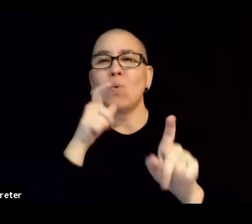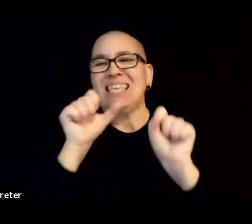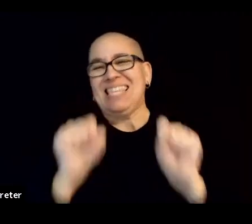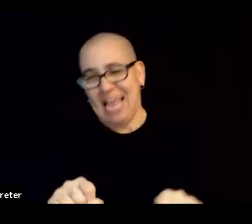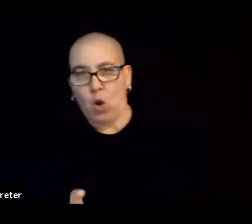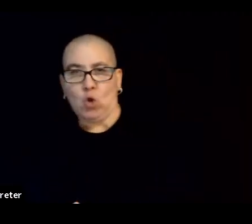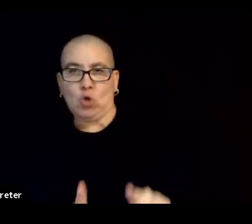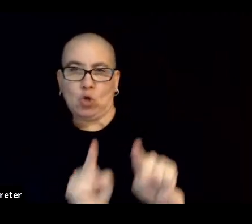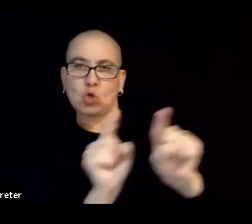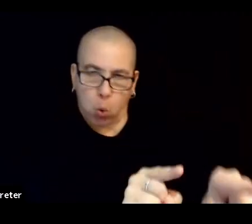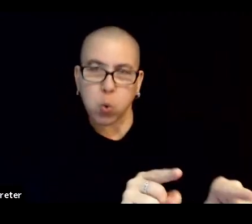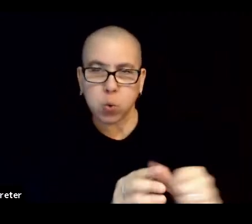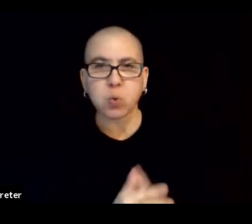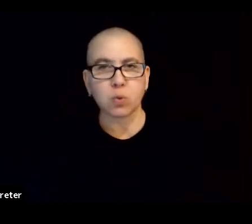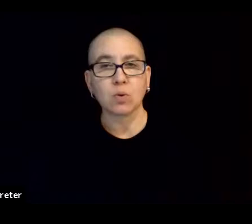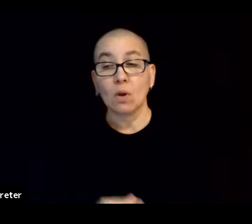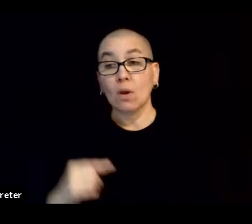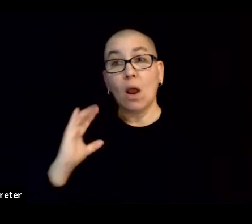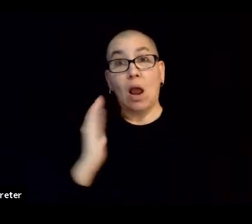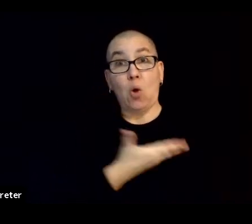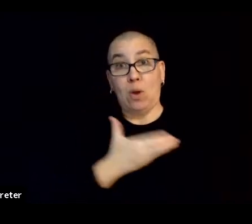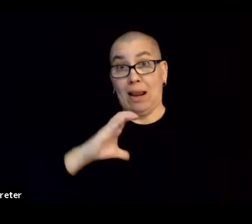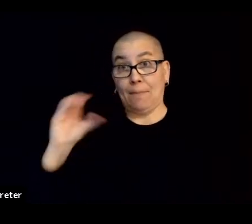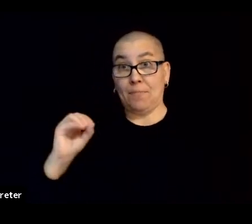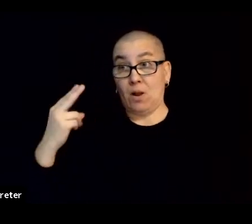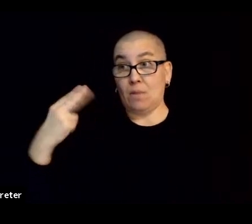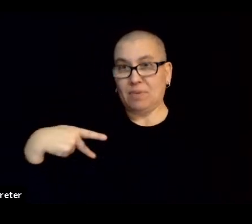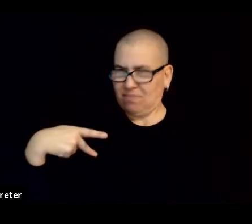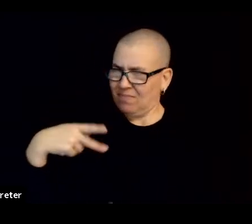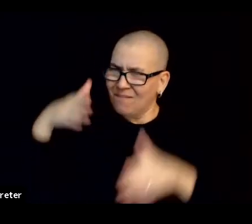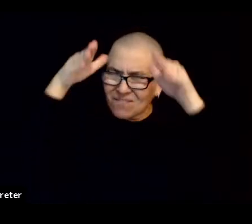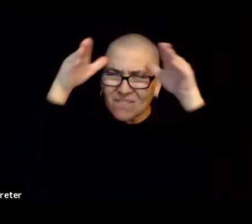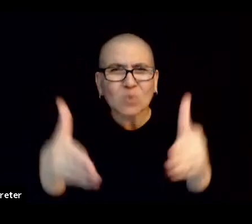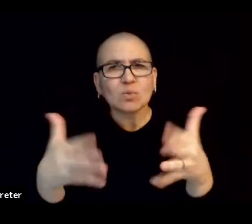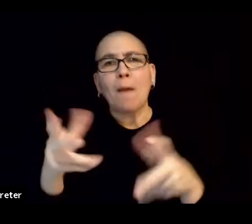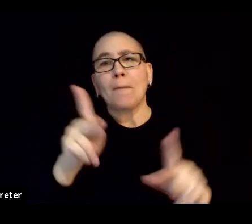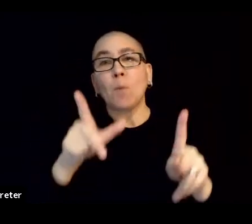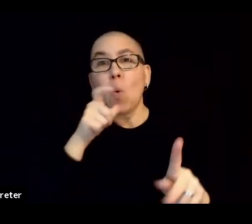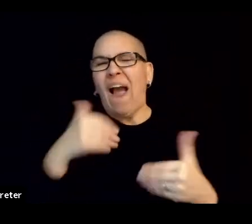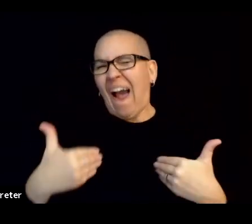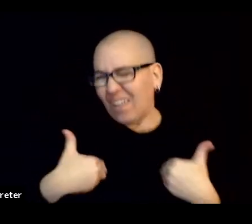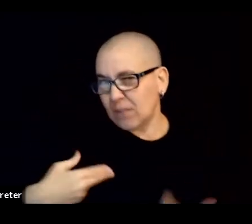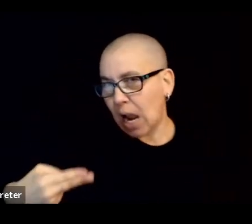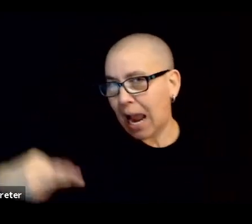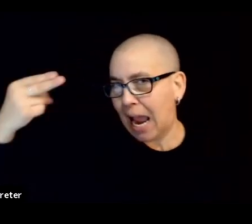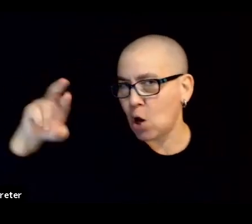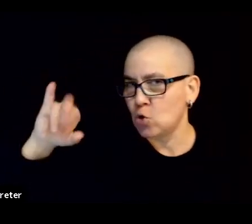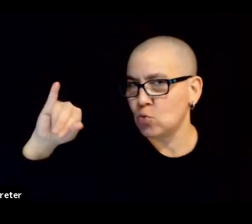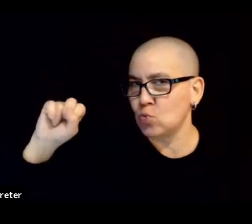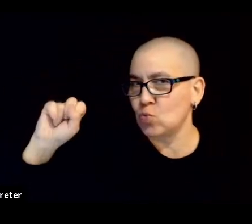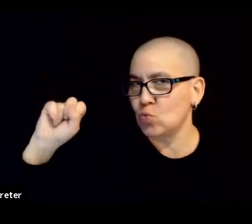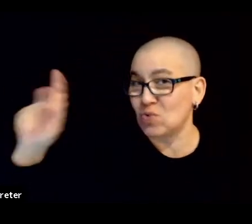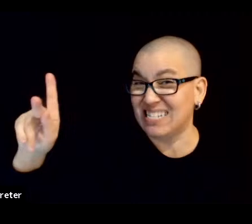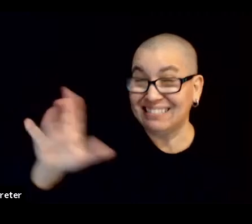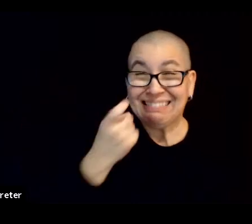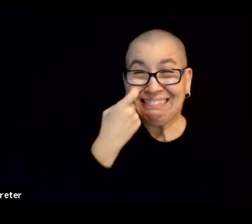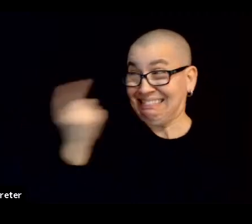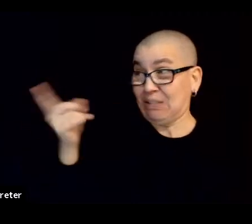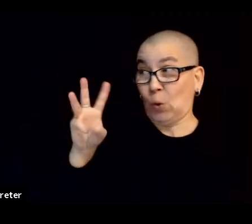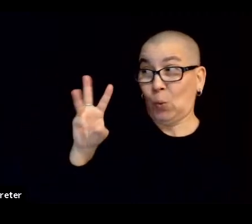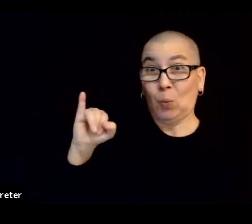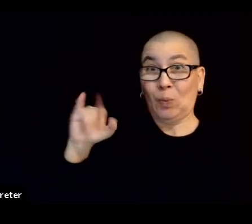those at highest risk right now, especially the elderly, as Will just pointed out, who are at the greatest risk of death